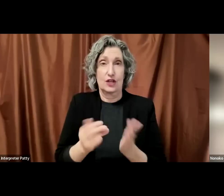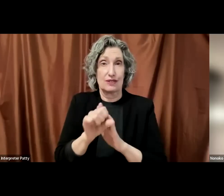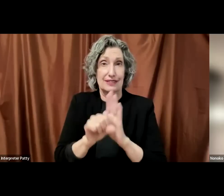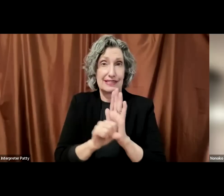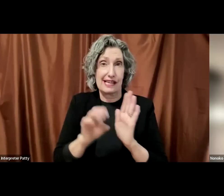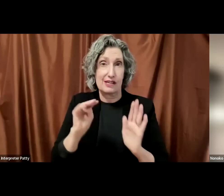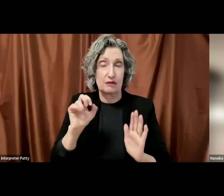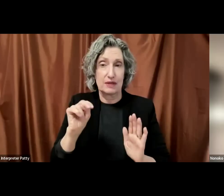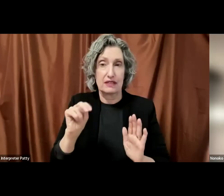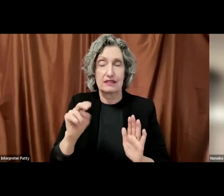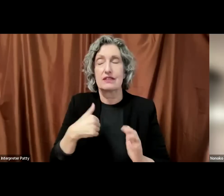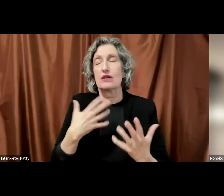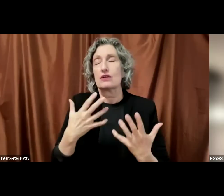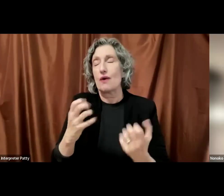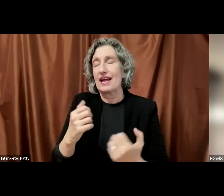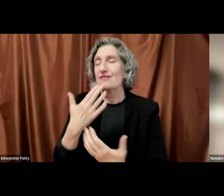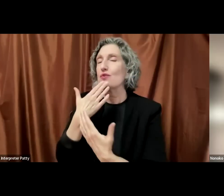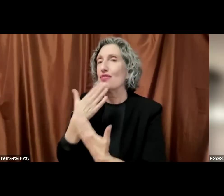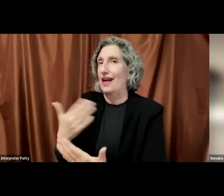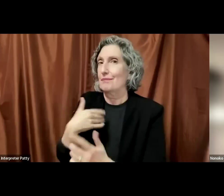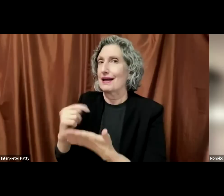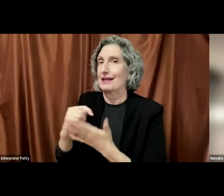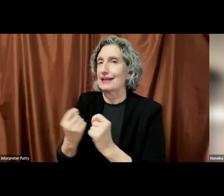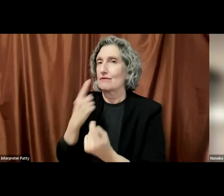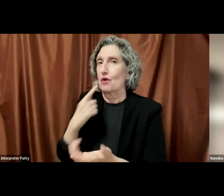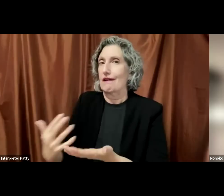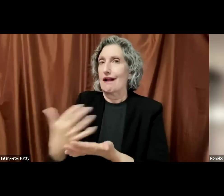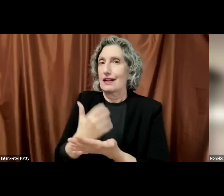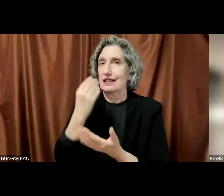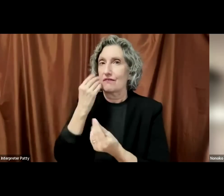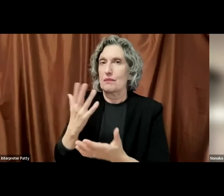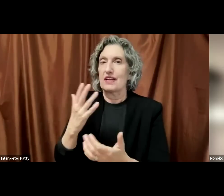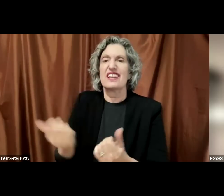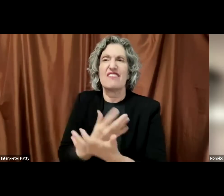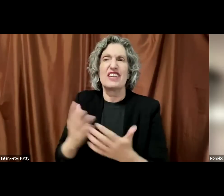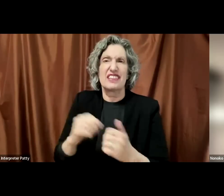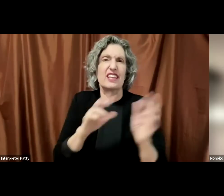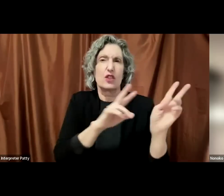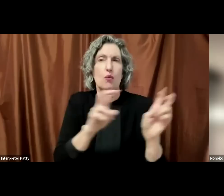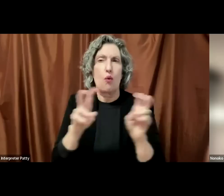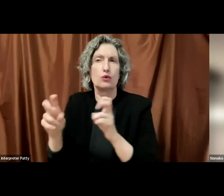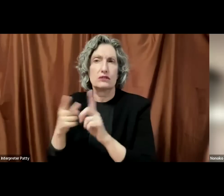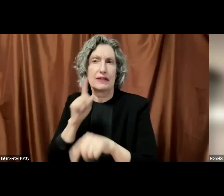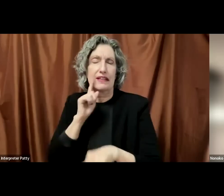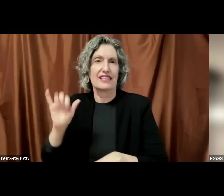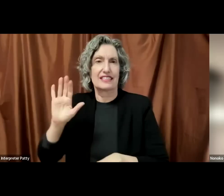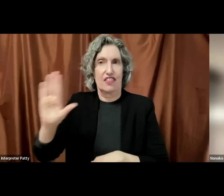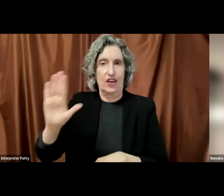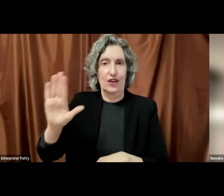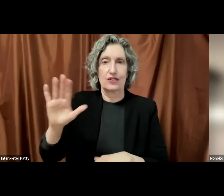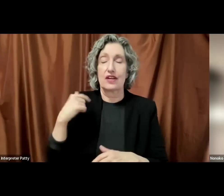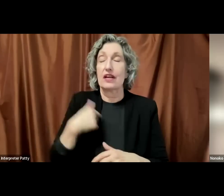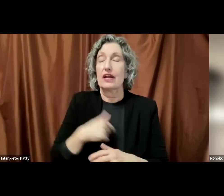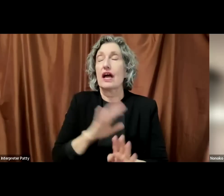in pulling key data and quotes that I will be sharing with you today. And we're also very proud to be in a network of many other state associations